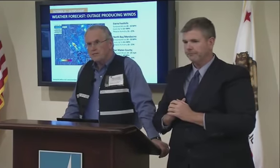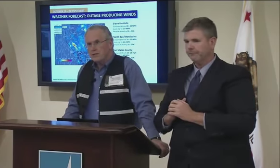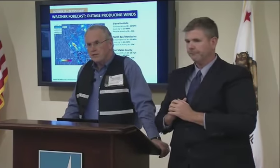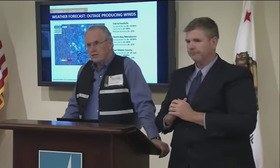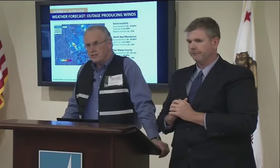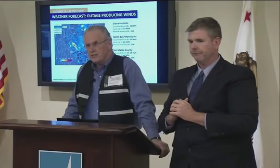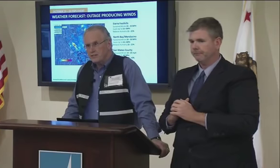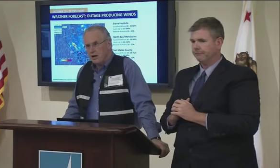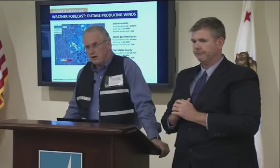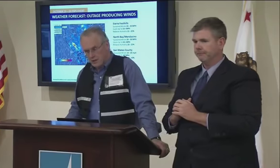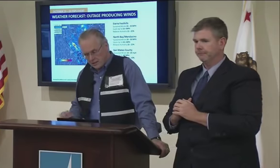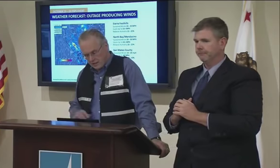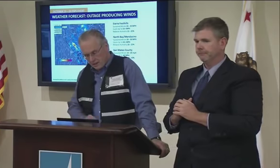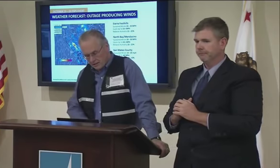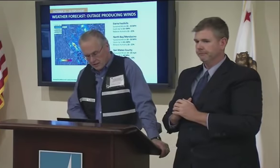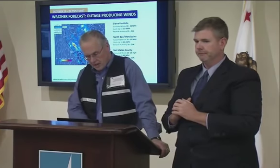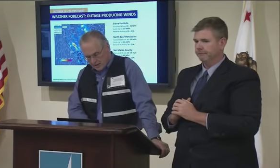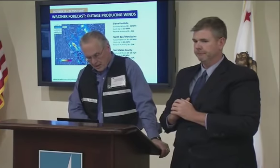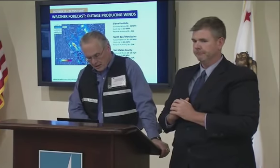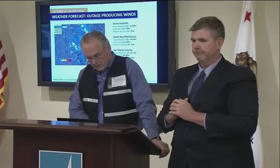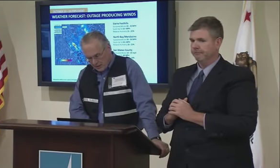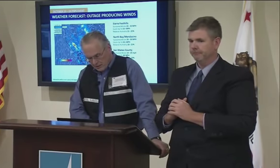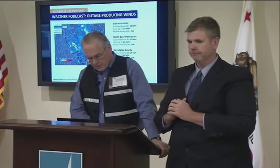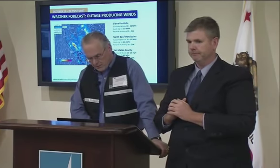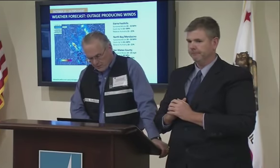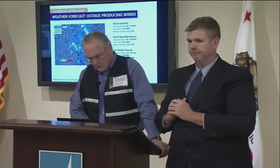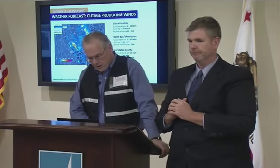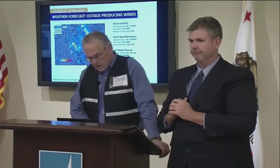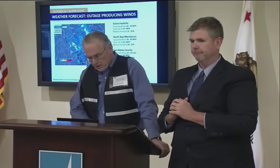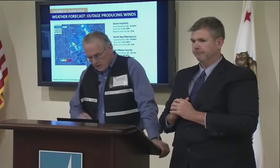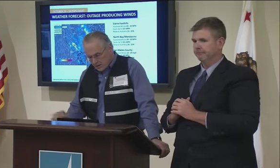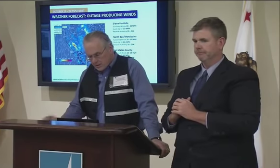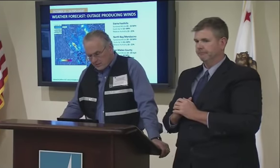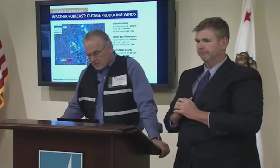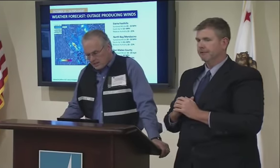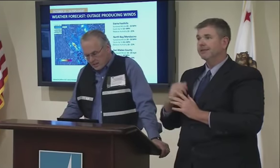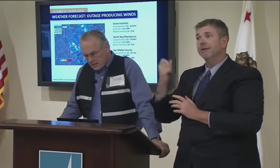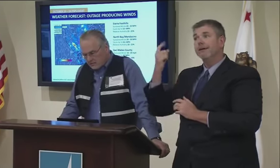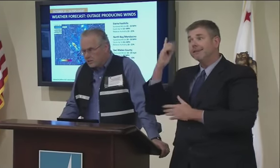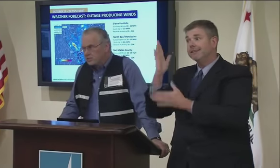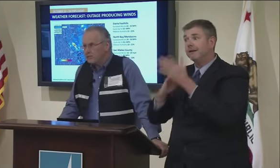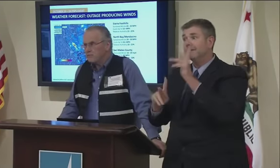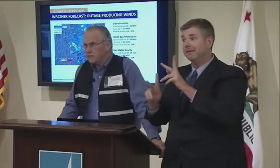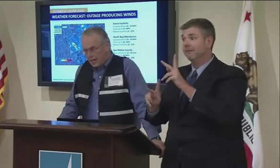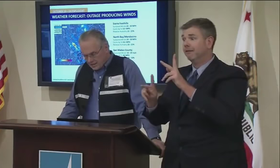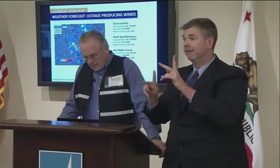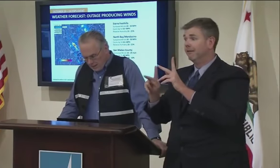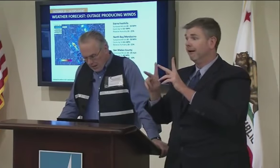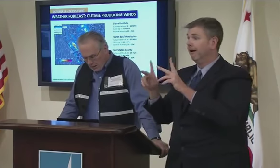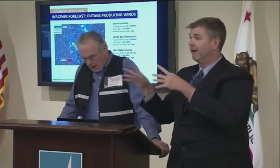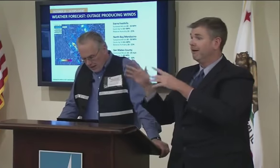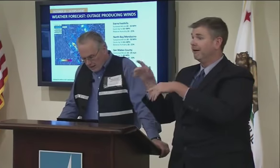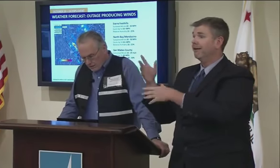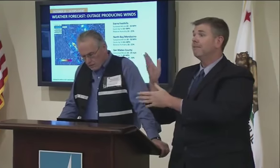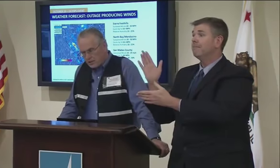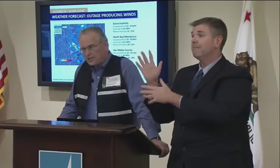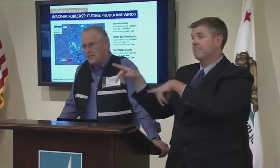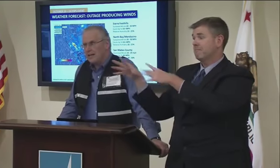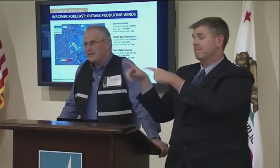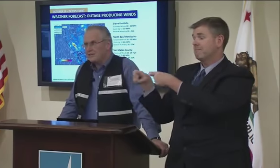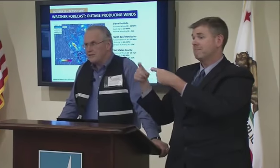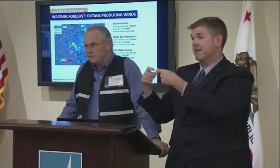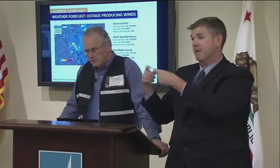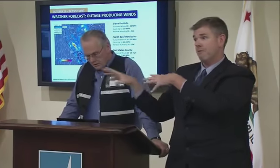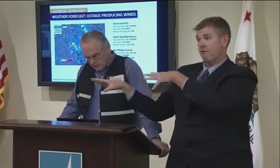will experience the strong winds that Scott talked about. This is because the electric system relies on power lines